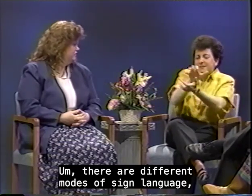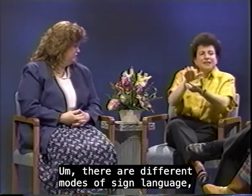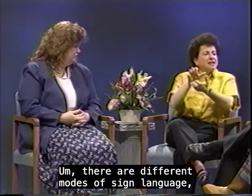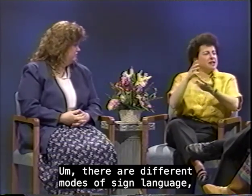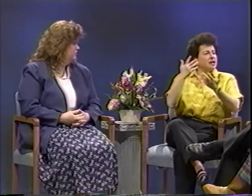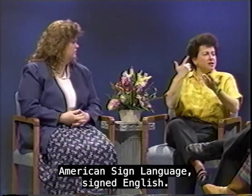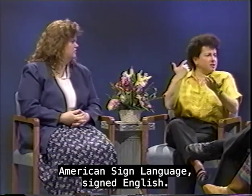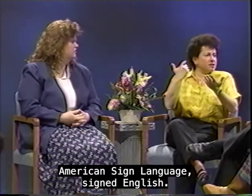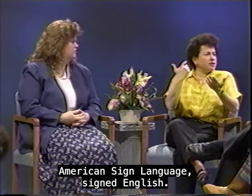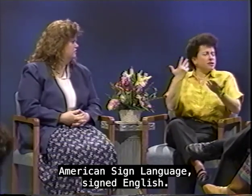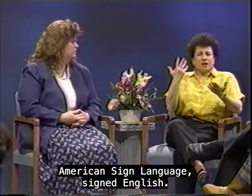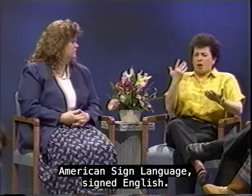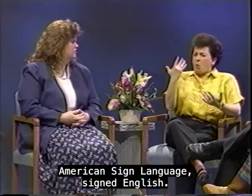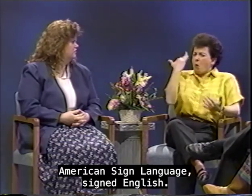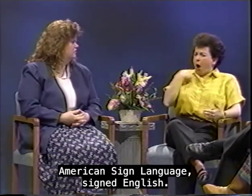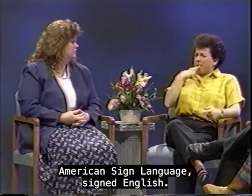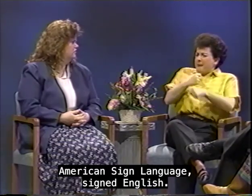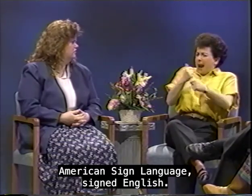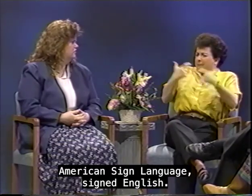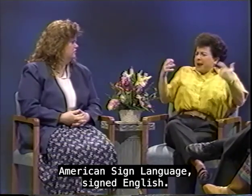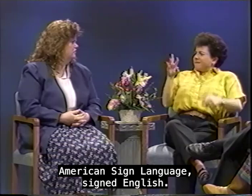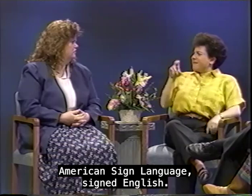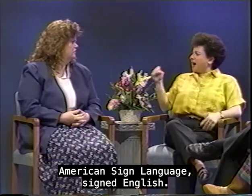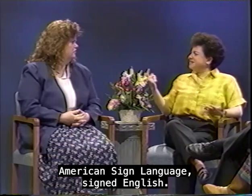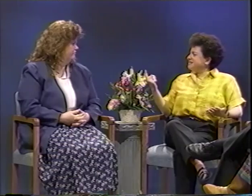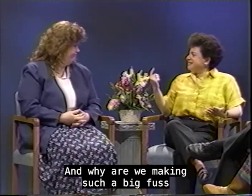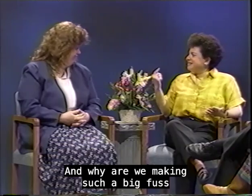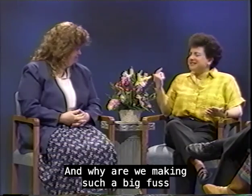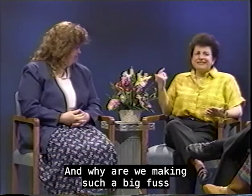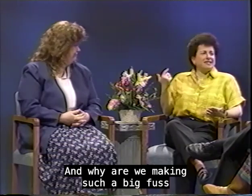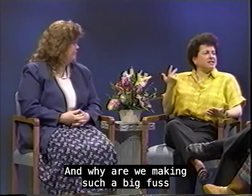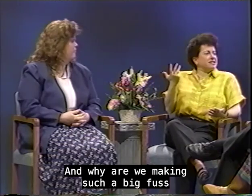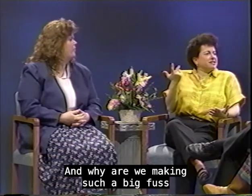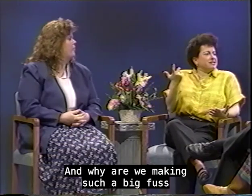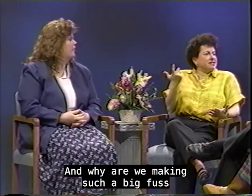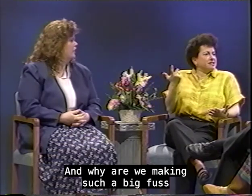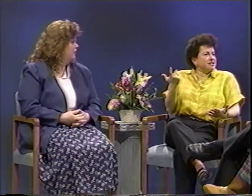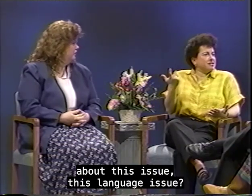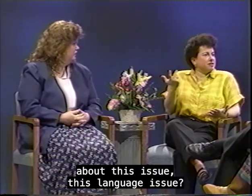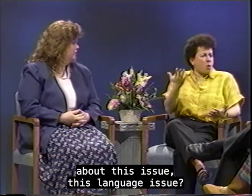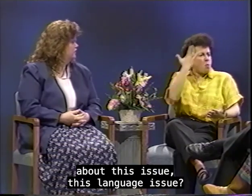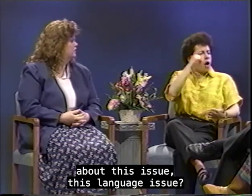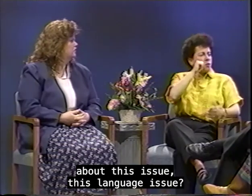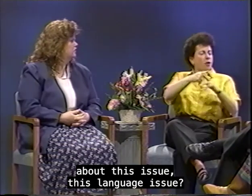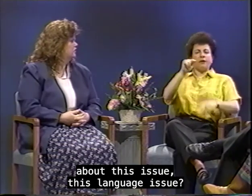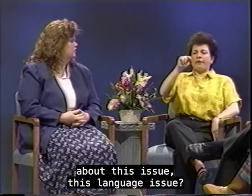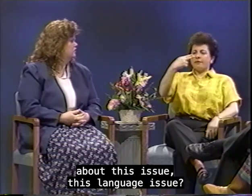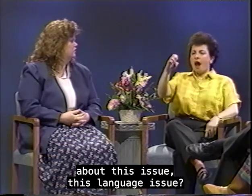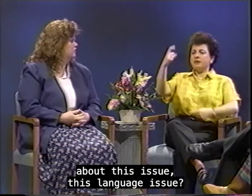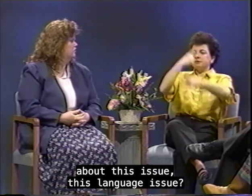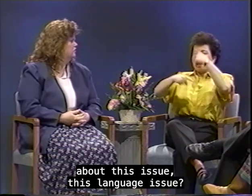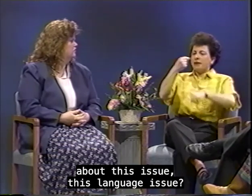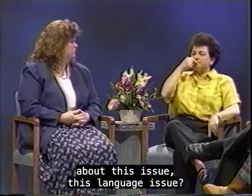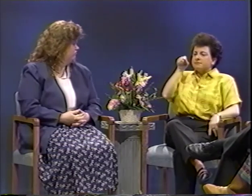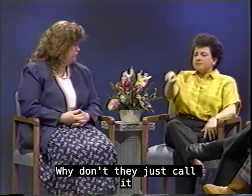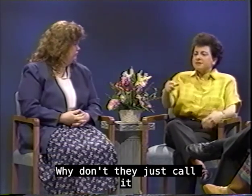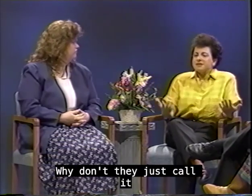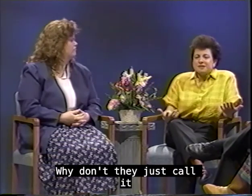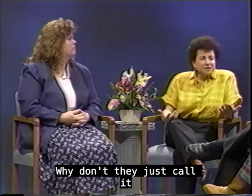sign language. American Sign Language, Signed English. And why are we making such a big fuss about this issue, this language issue? Why don't they just call